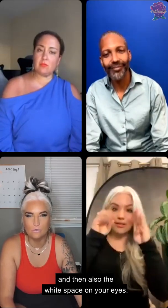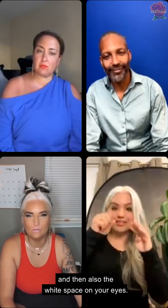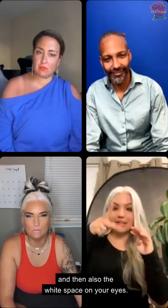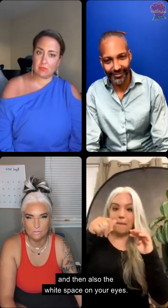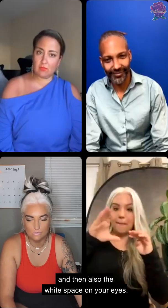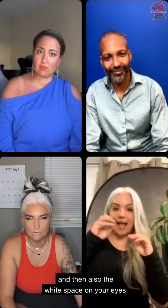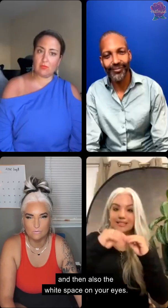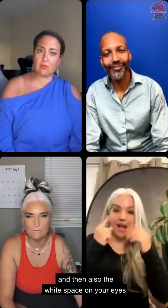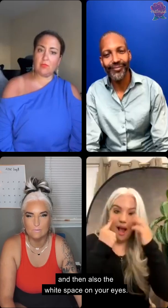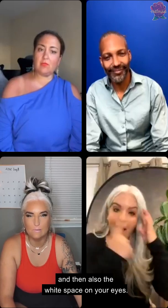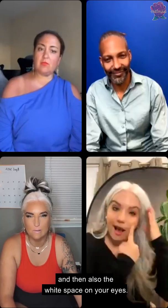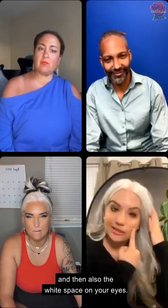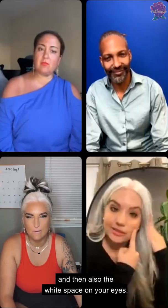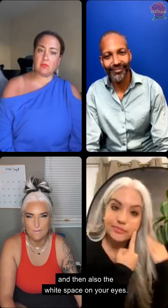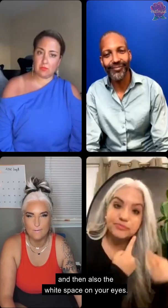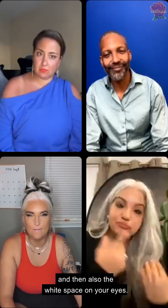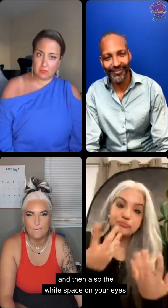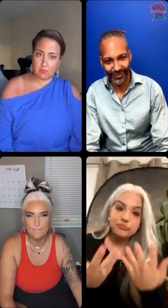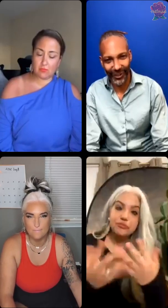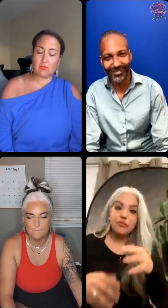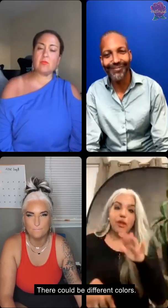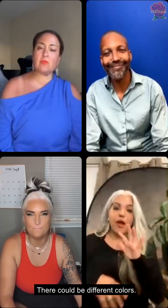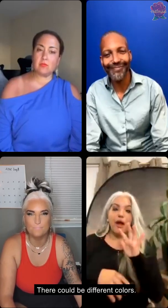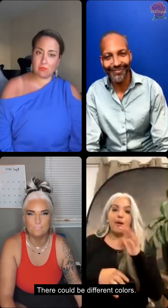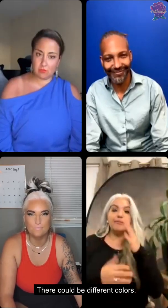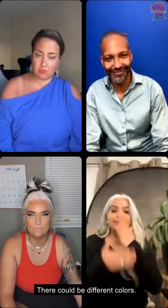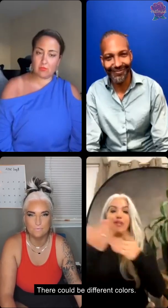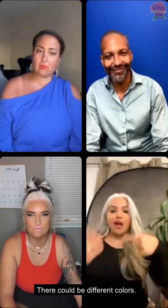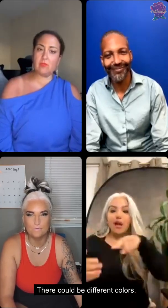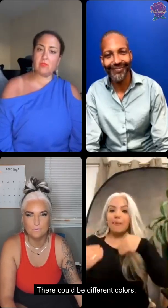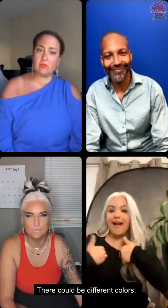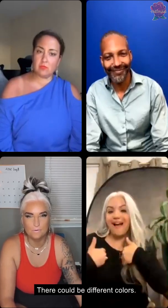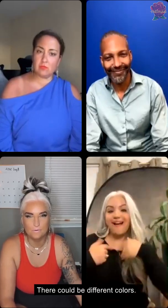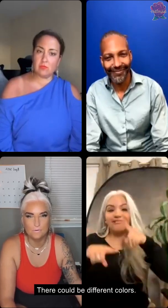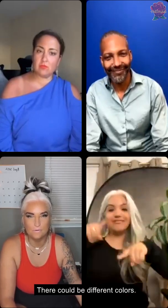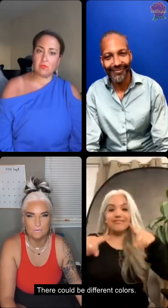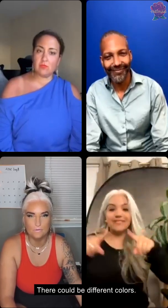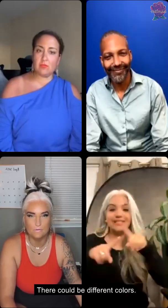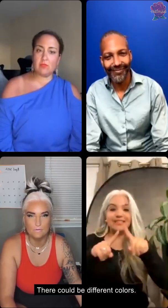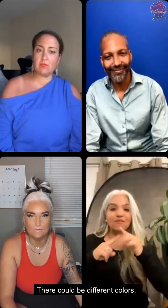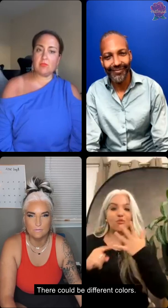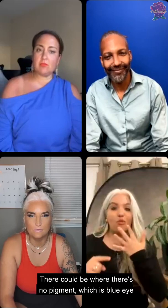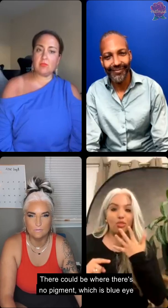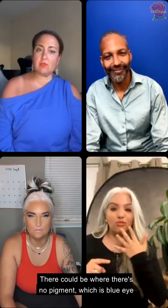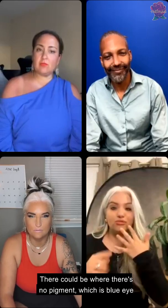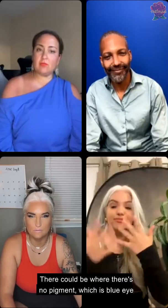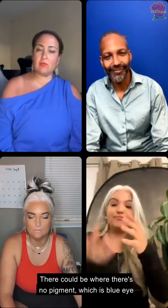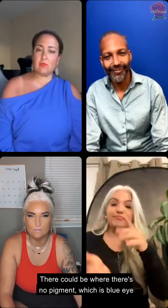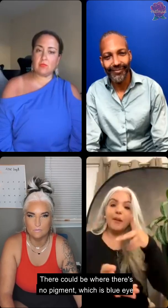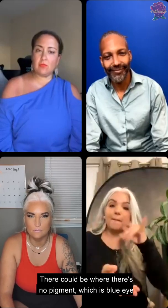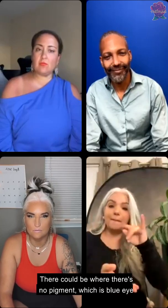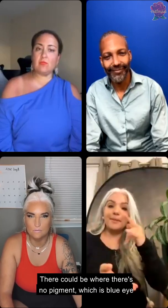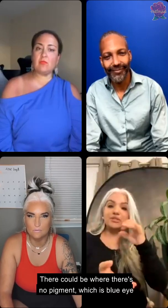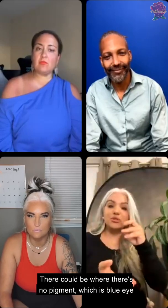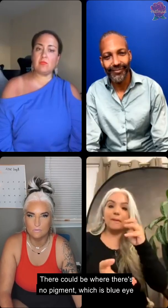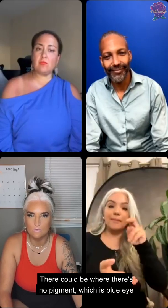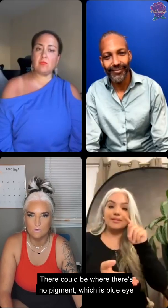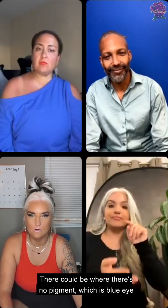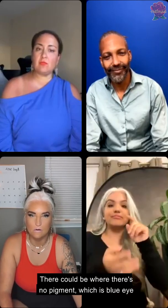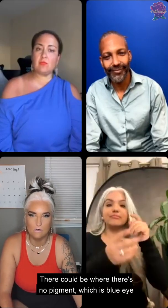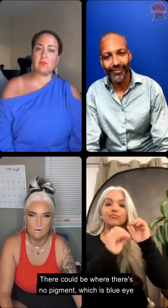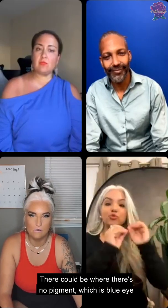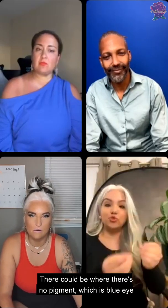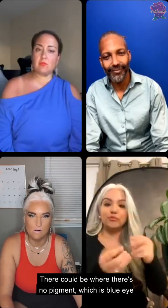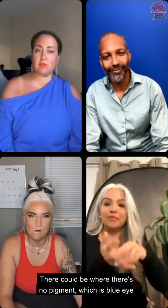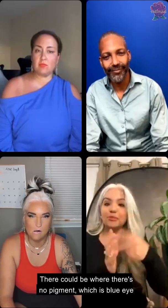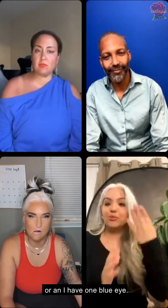and then also the wide space on your eyes. There could be different colors. There could be